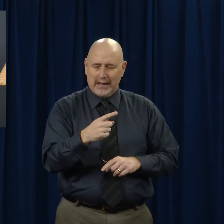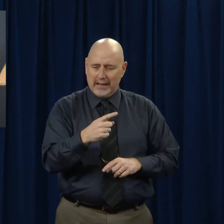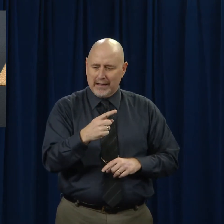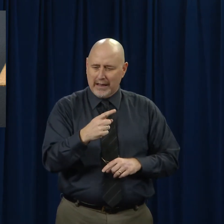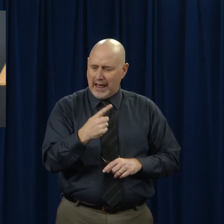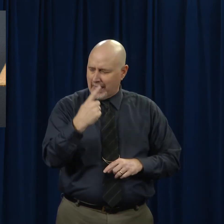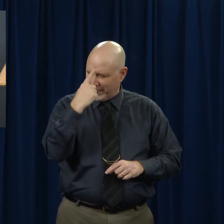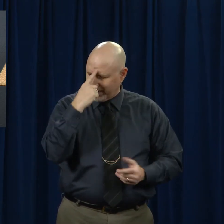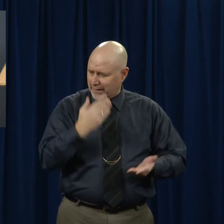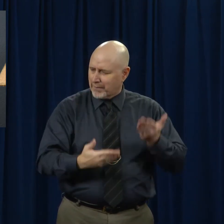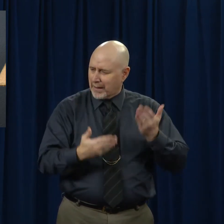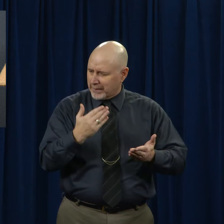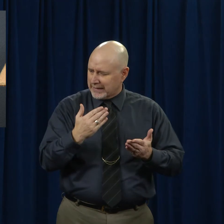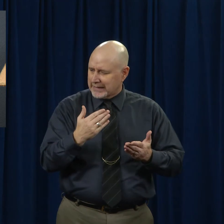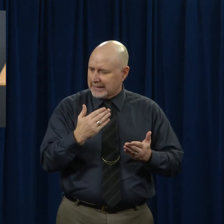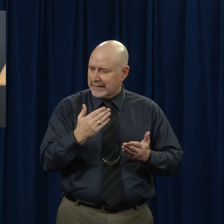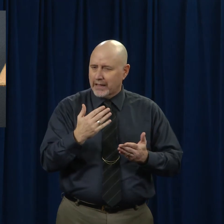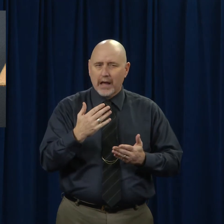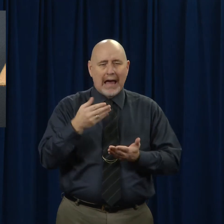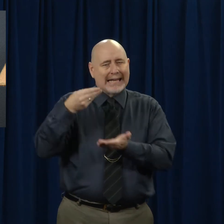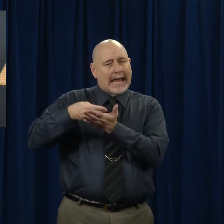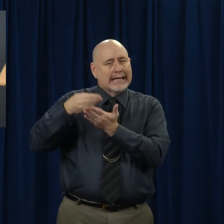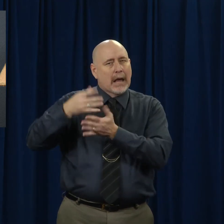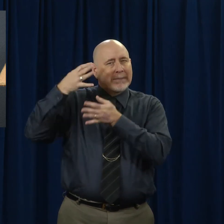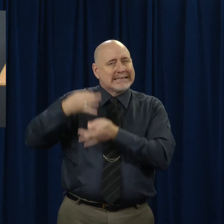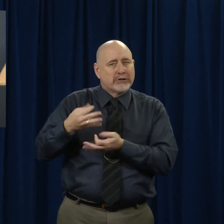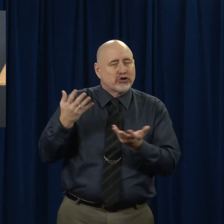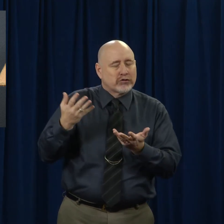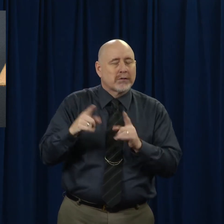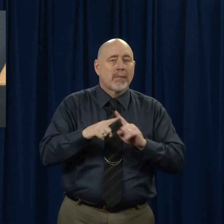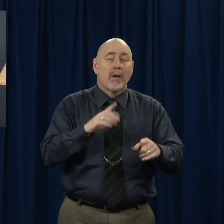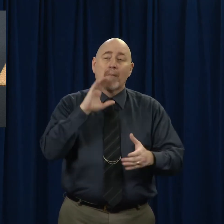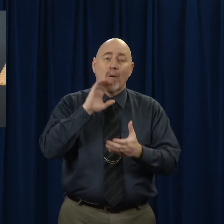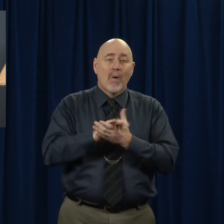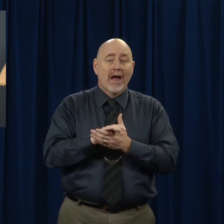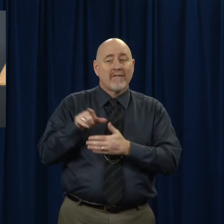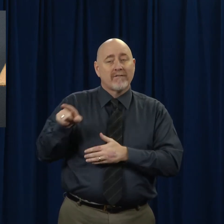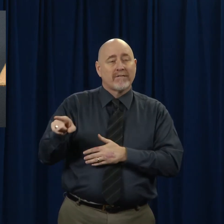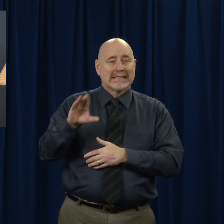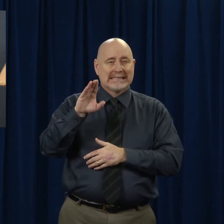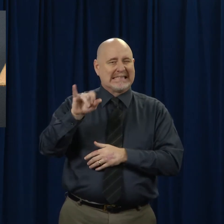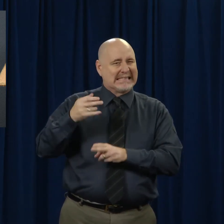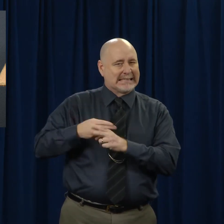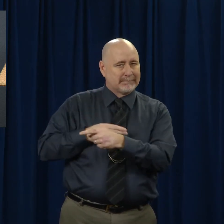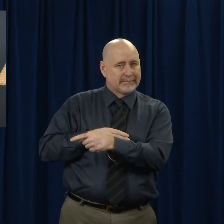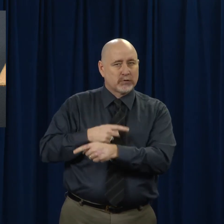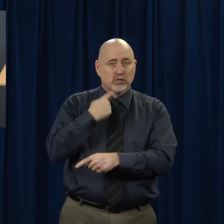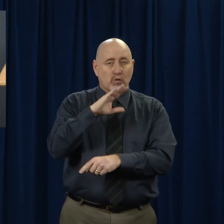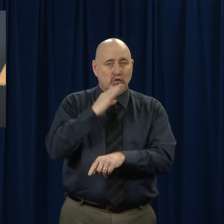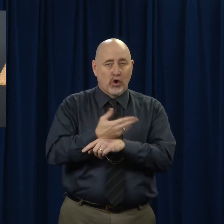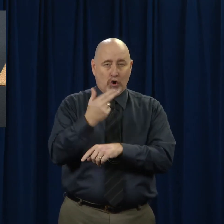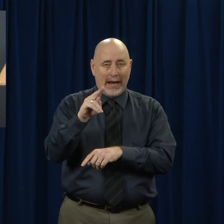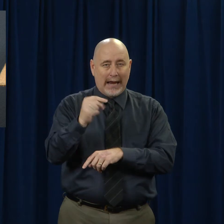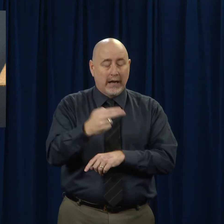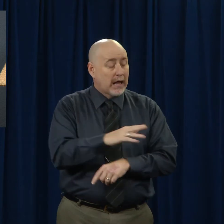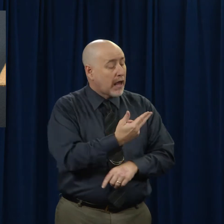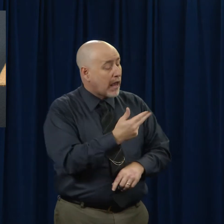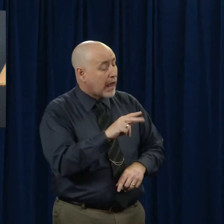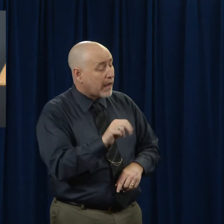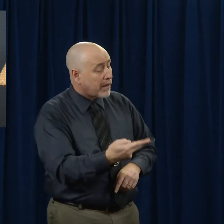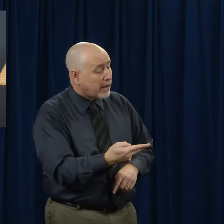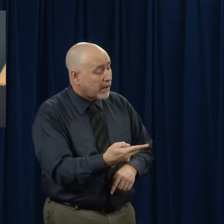sure, it may have been an economic decision, I don't know, but my wife, Cindy, said to our daughter, Hannah, now,